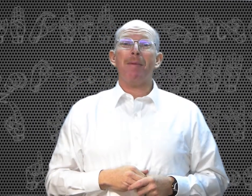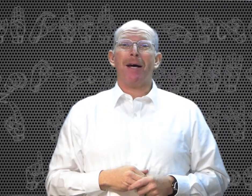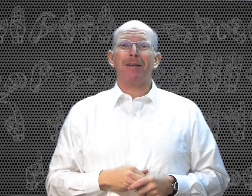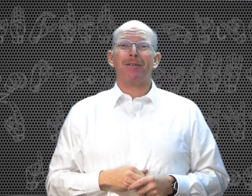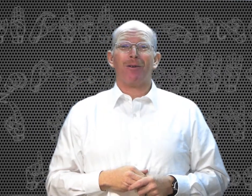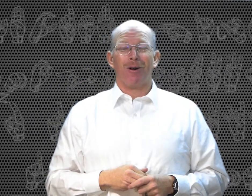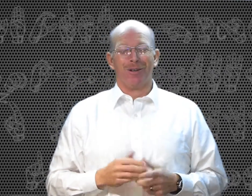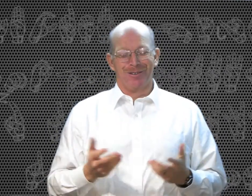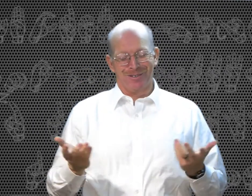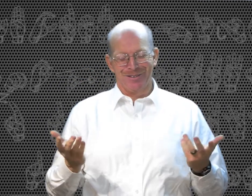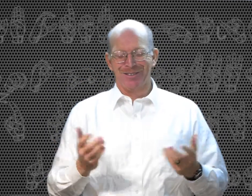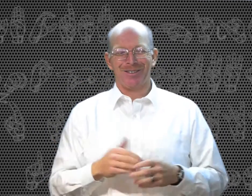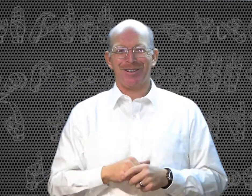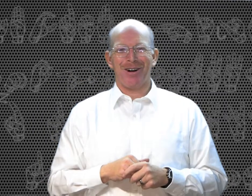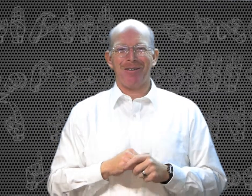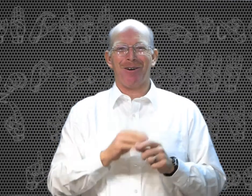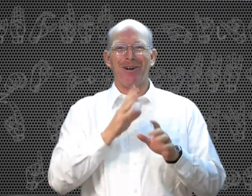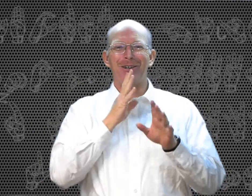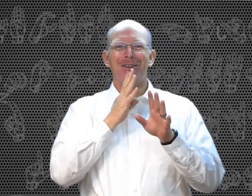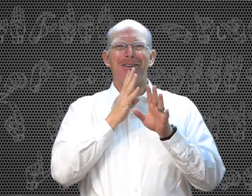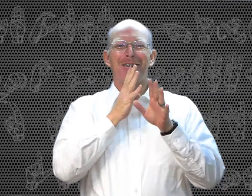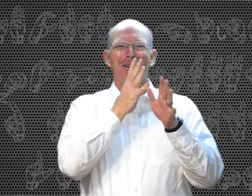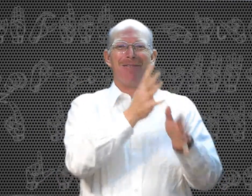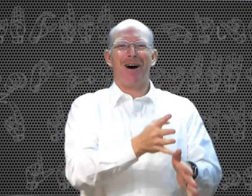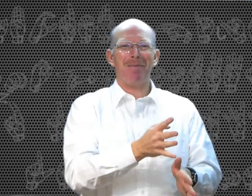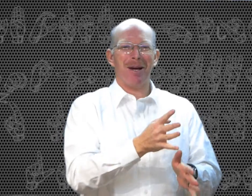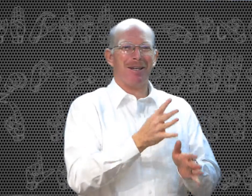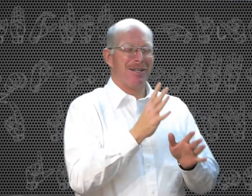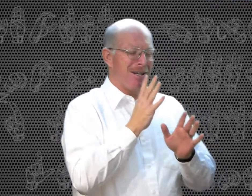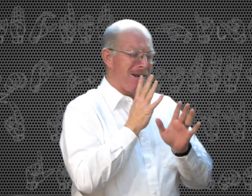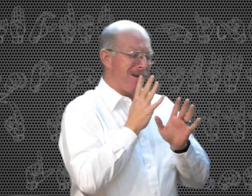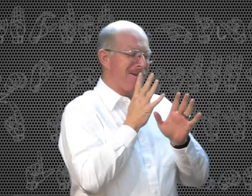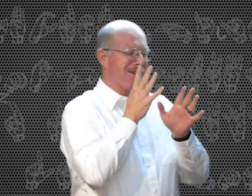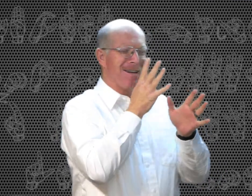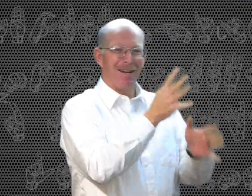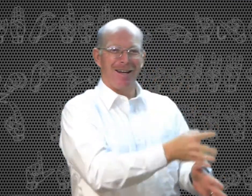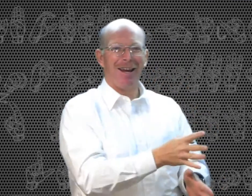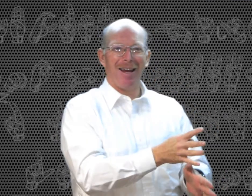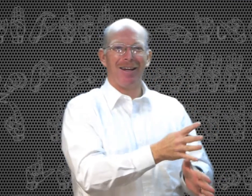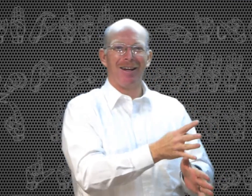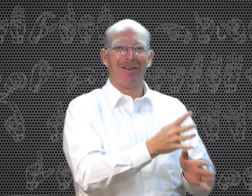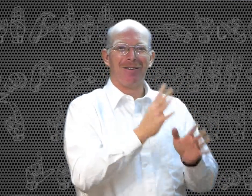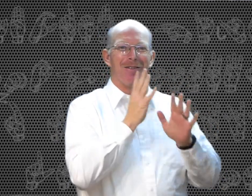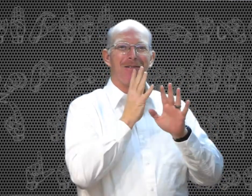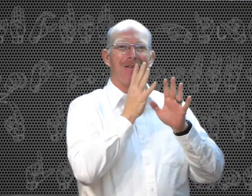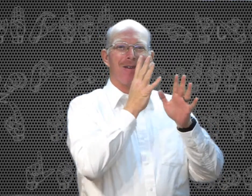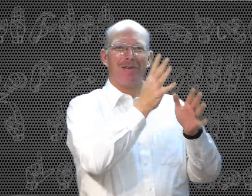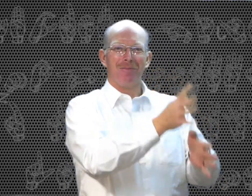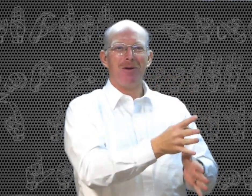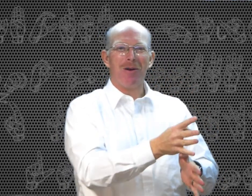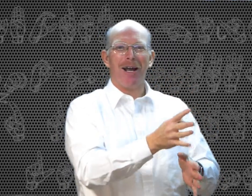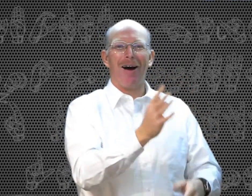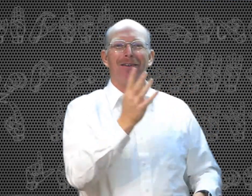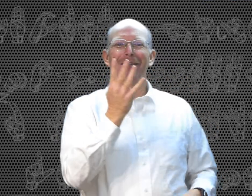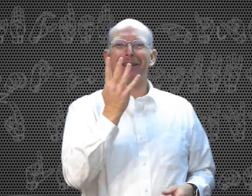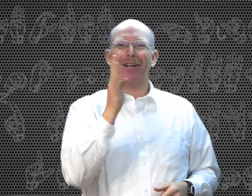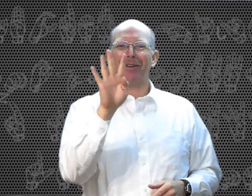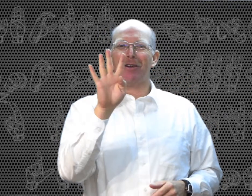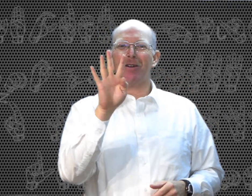Vomit. Great word. Vomit. You take and you puke it out. You can do